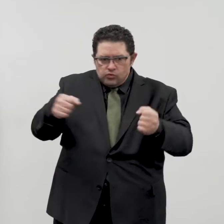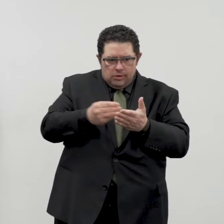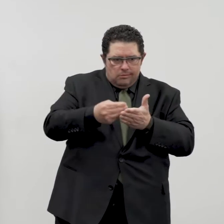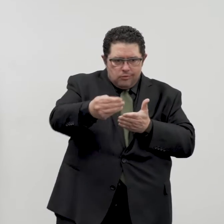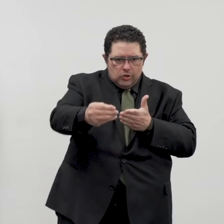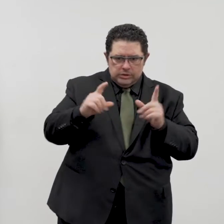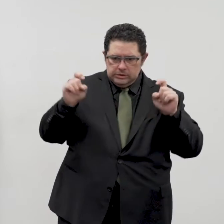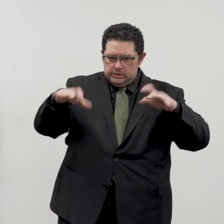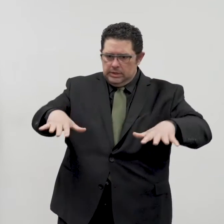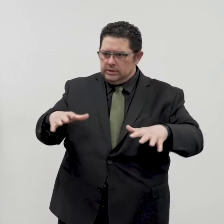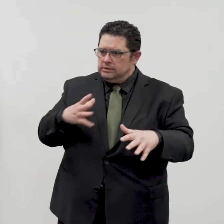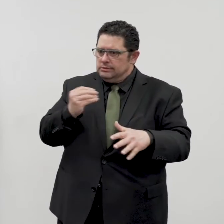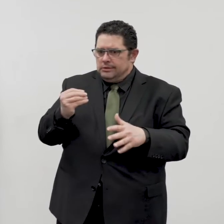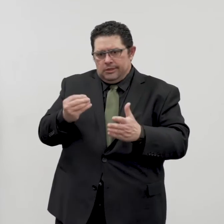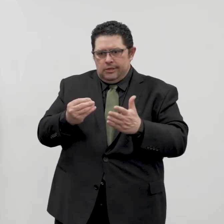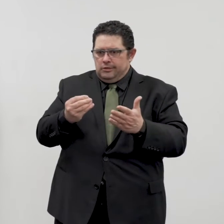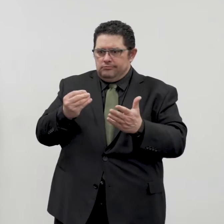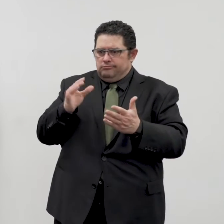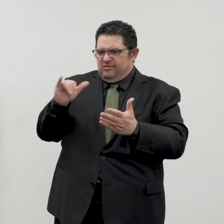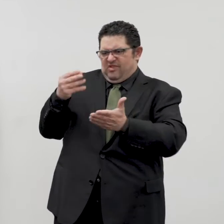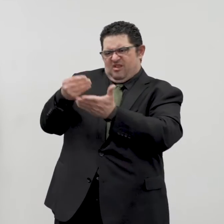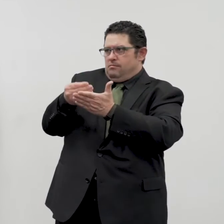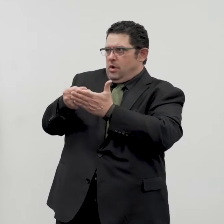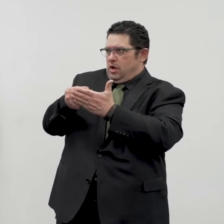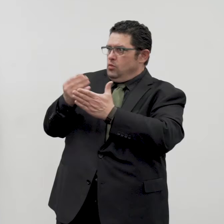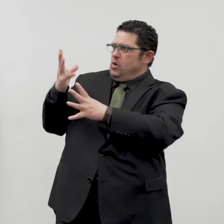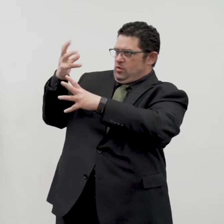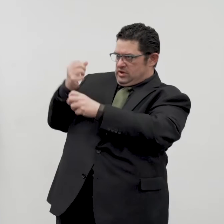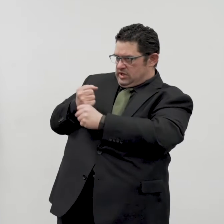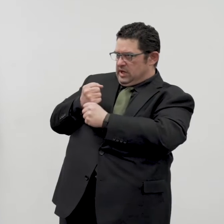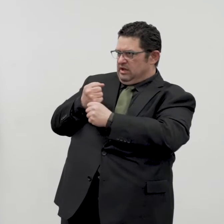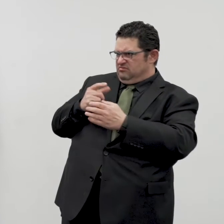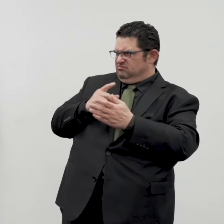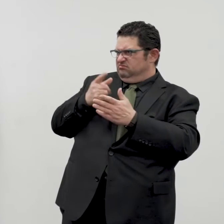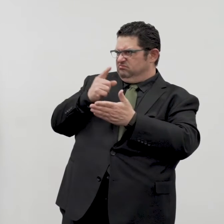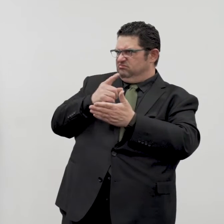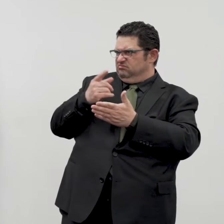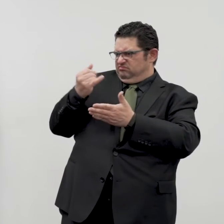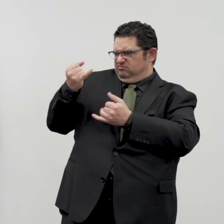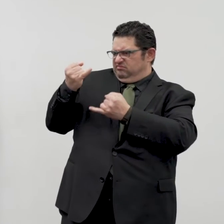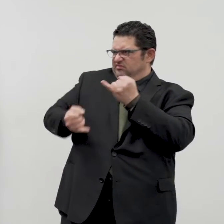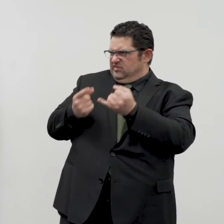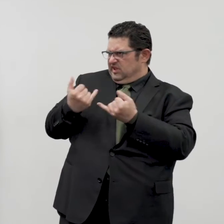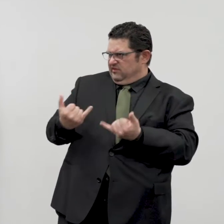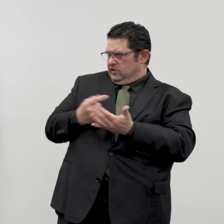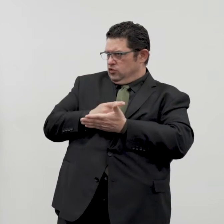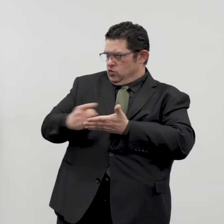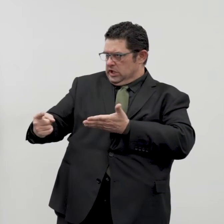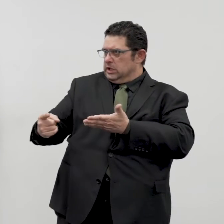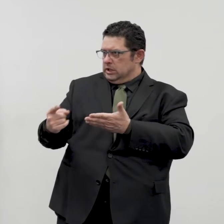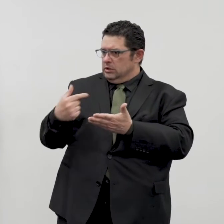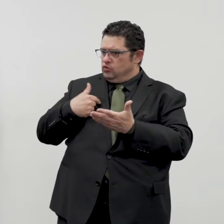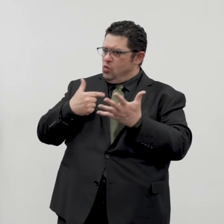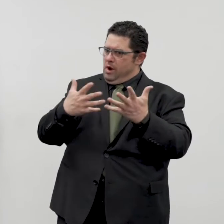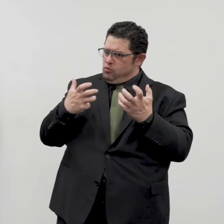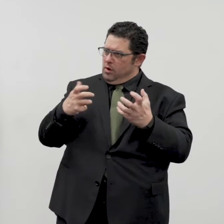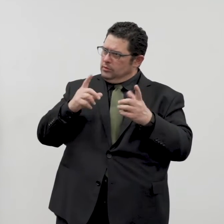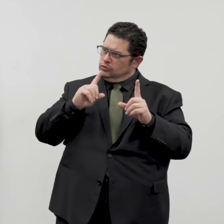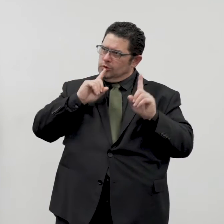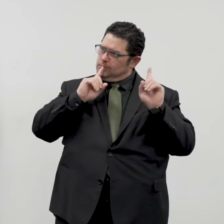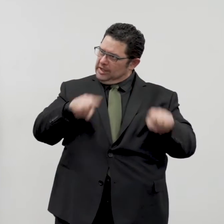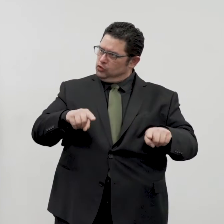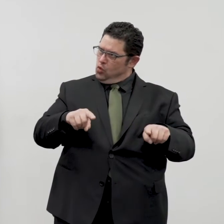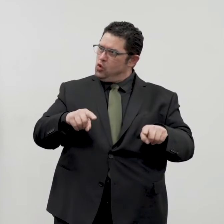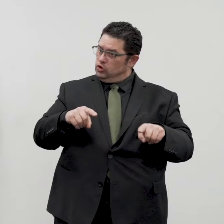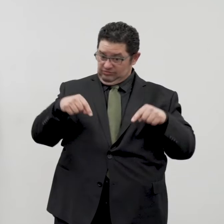tests. The funds will be here from the federal government at the end of this week, and I would like to begin placing those orders